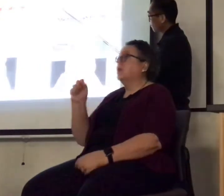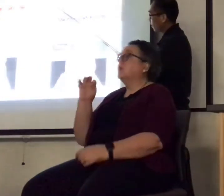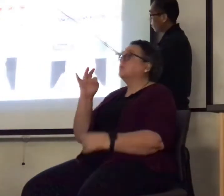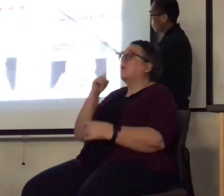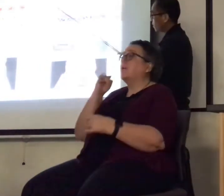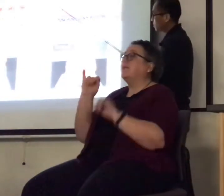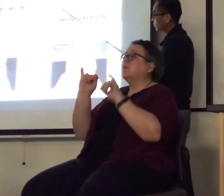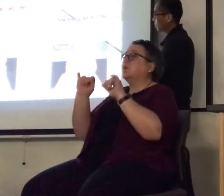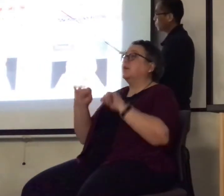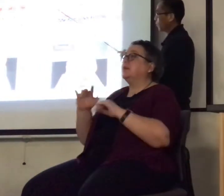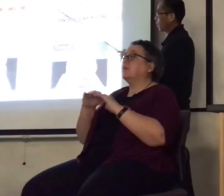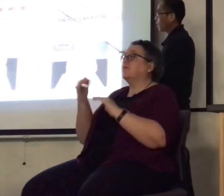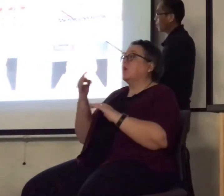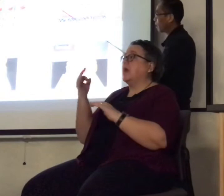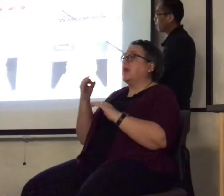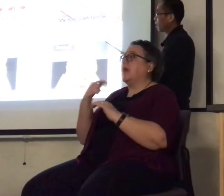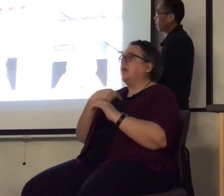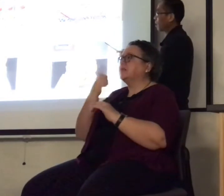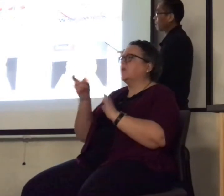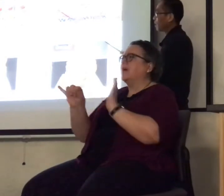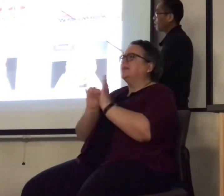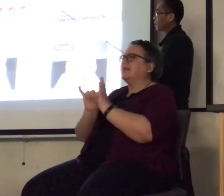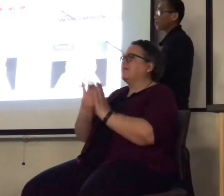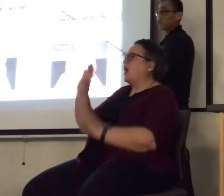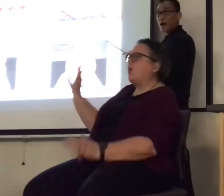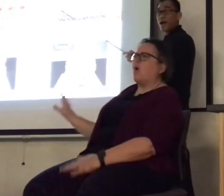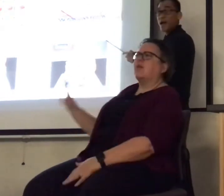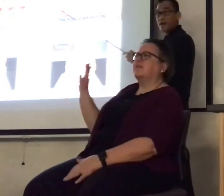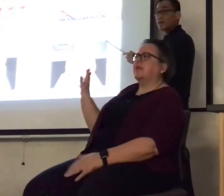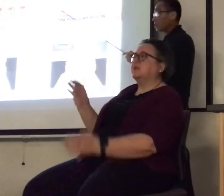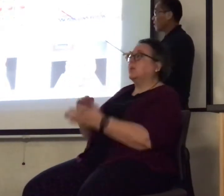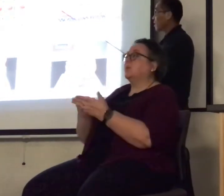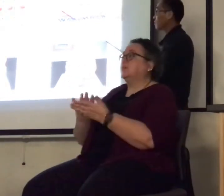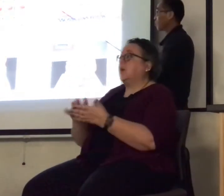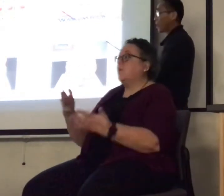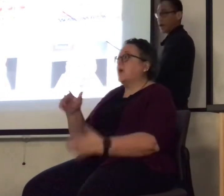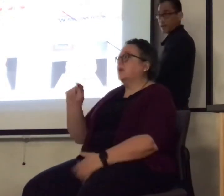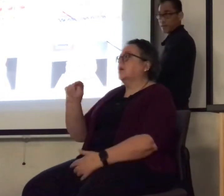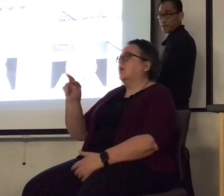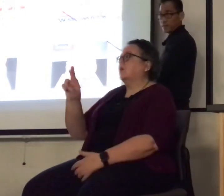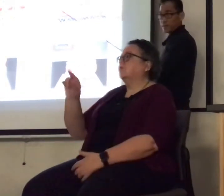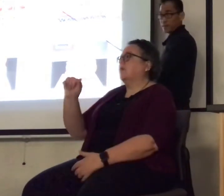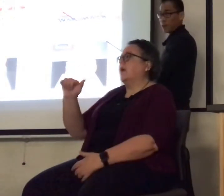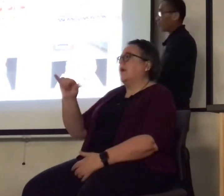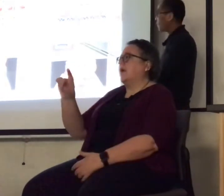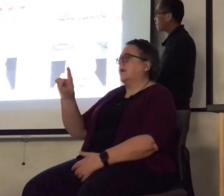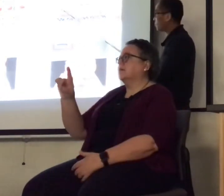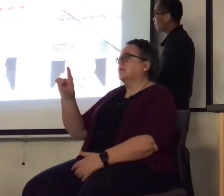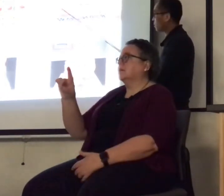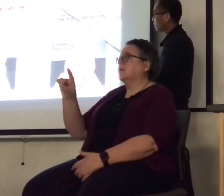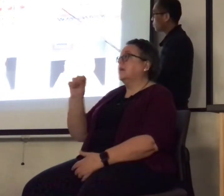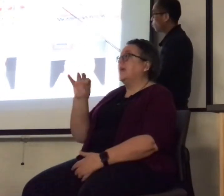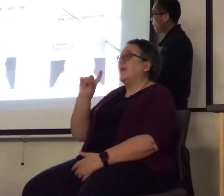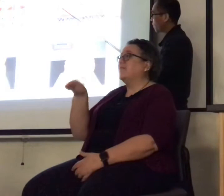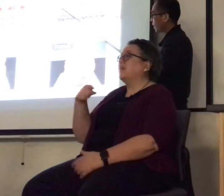say identify all this? Where are you going to put it? Triad. Triad. Now what if